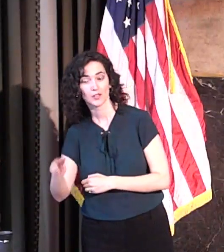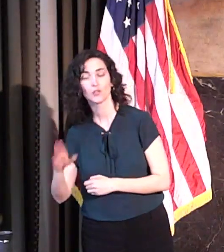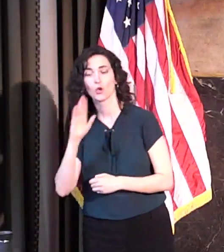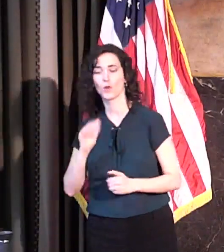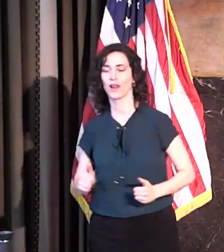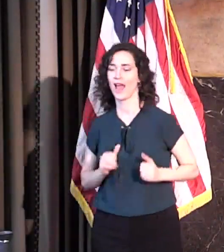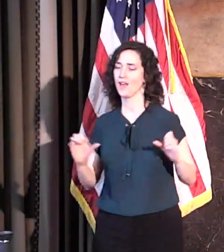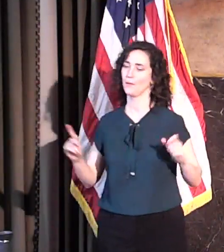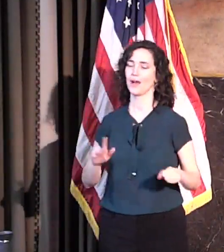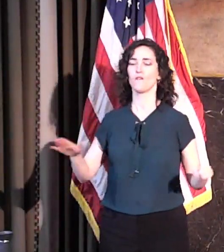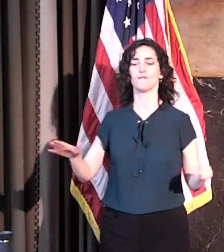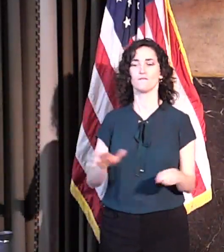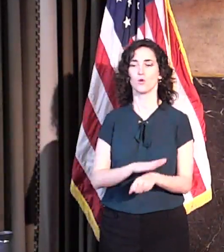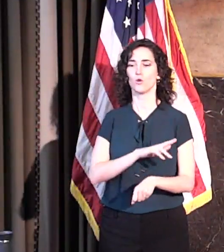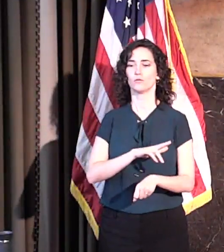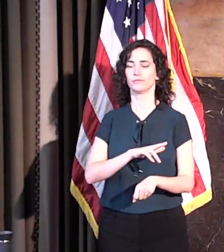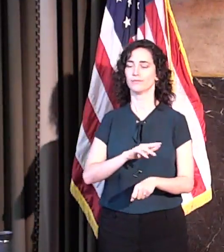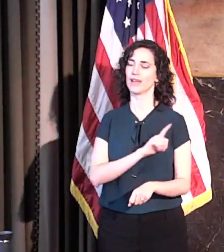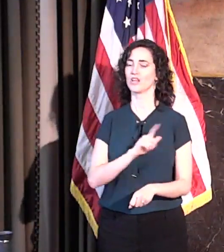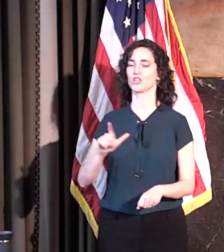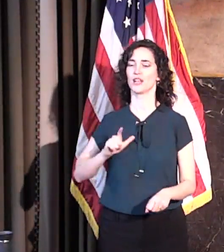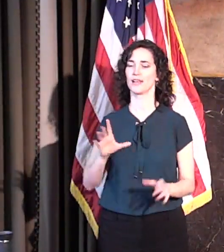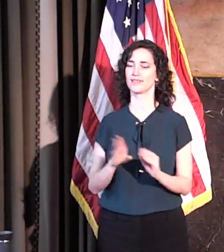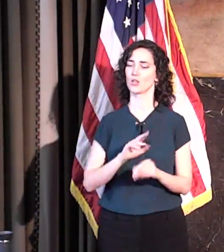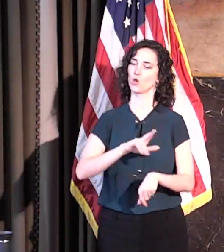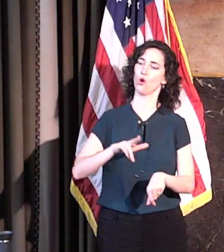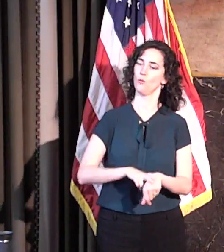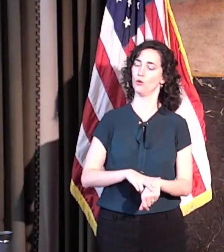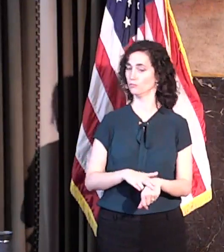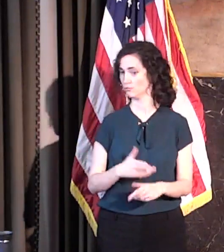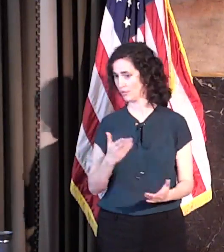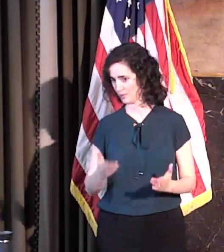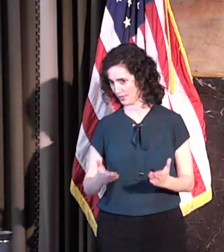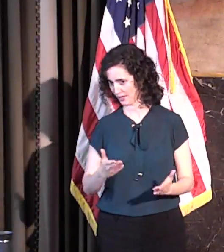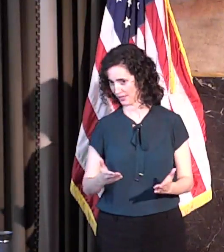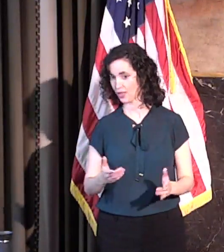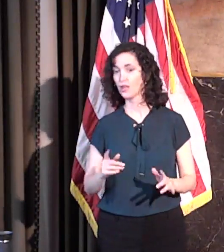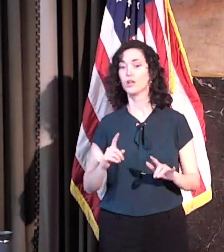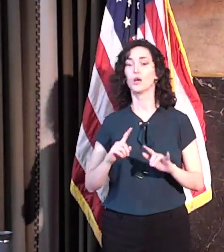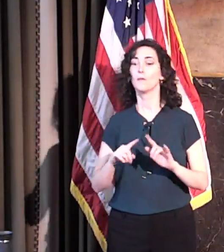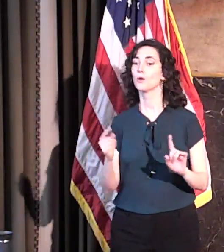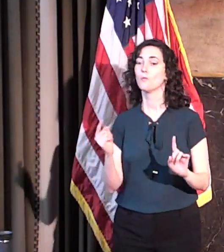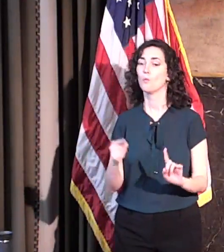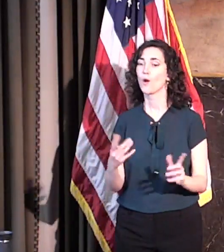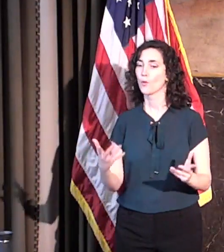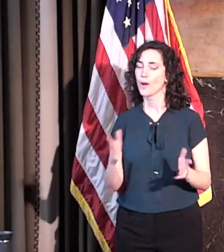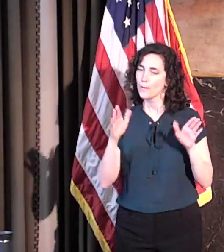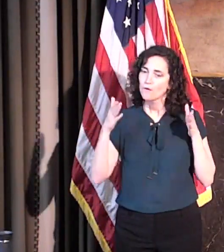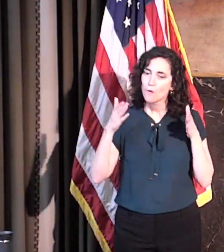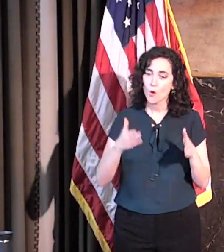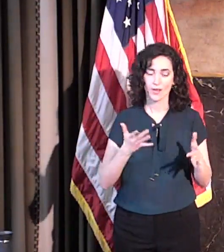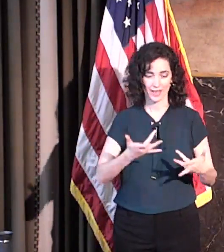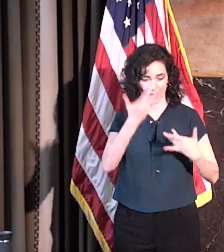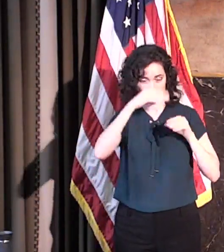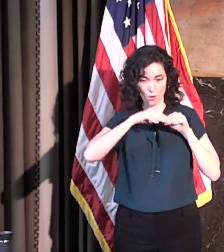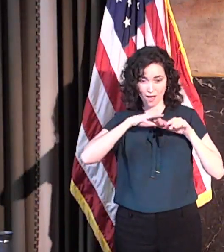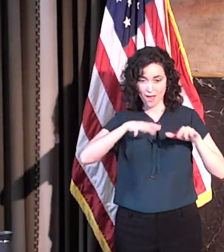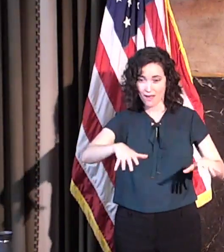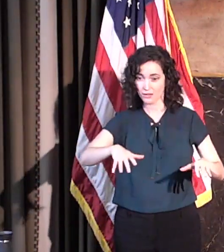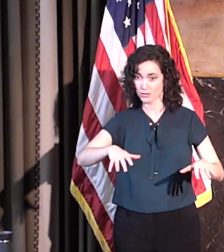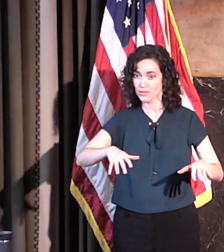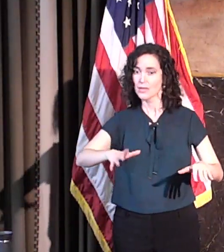normal legislative session. But until then, we have to focus on getting past this pandemic. And so I